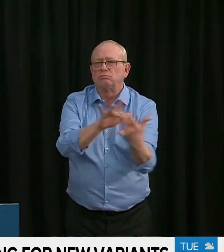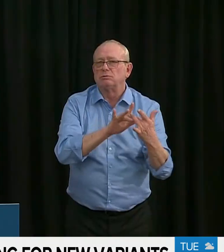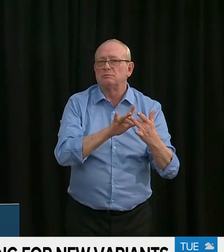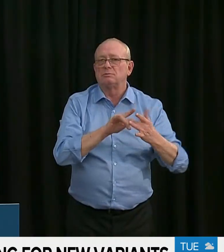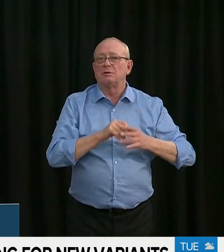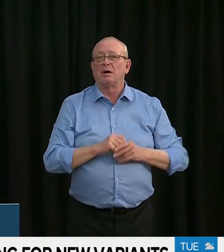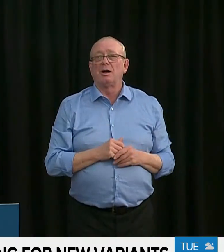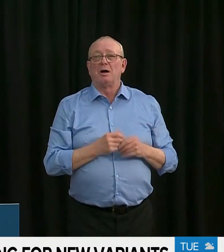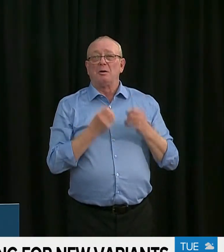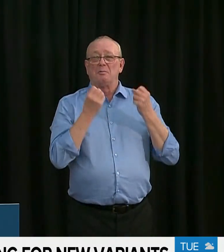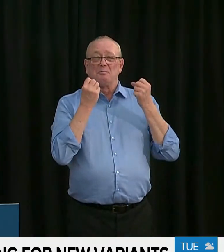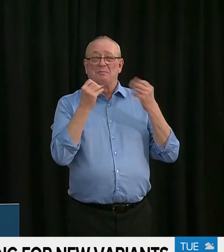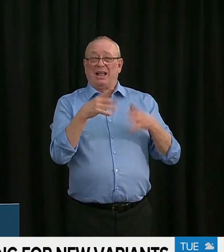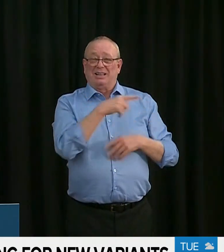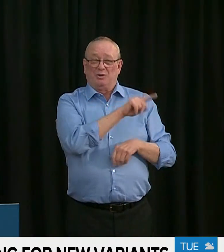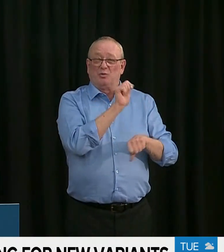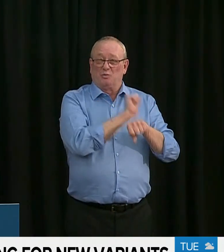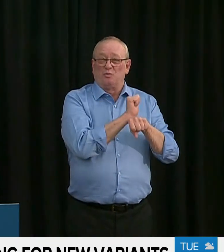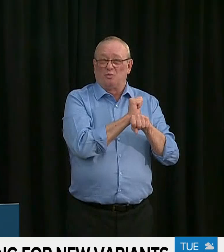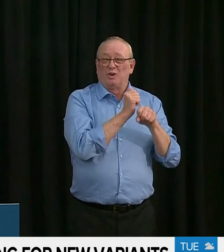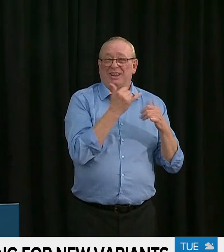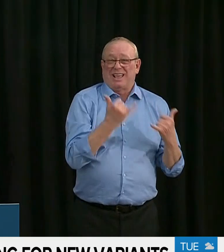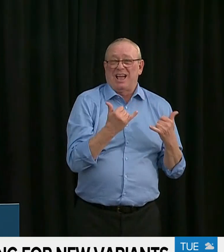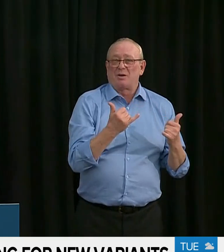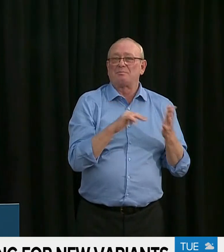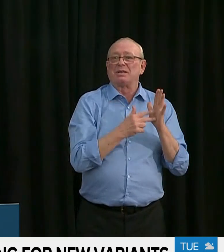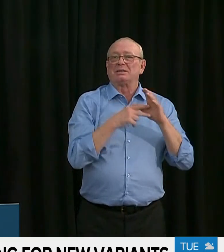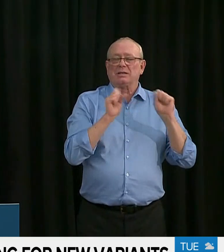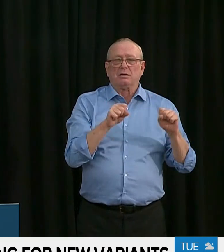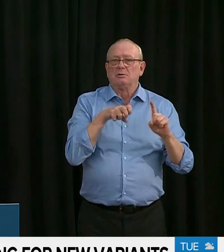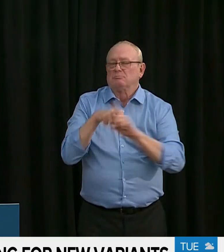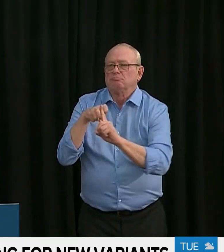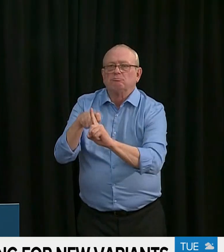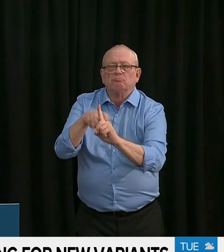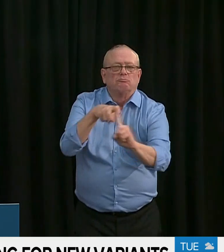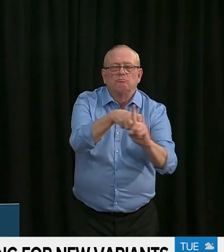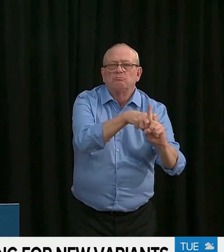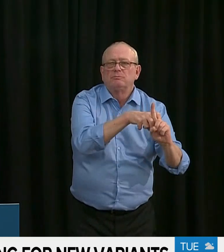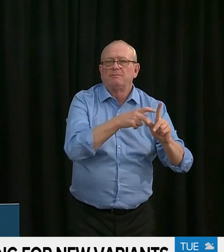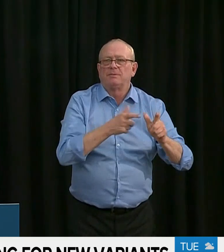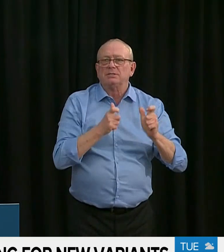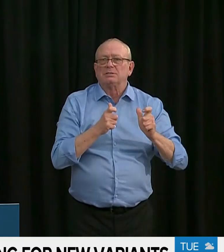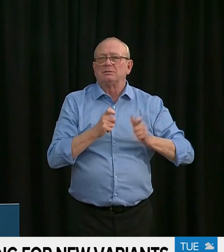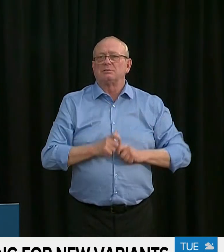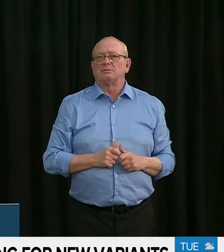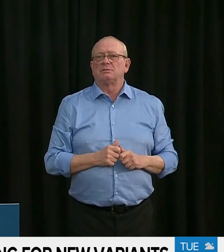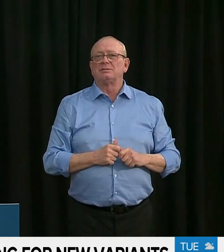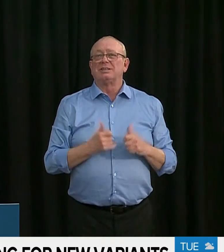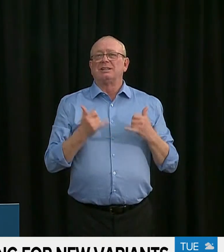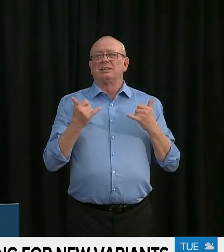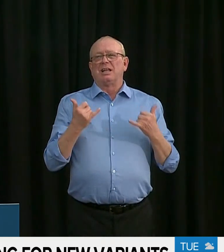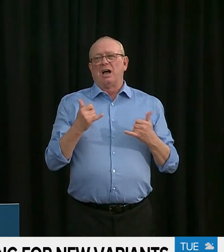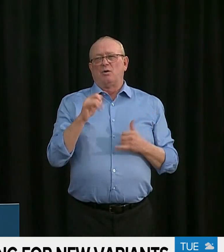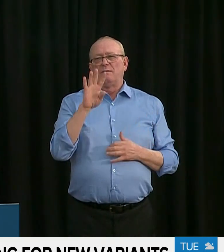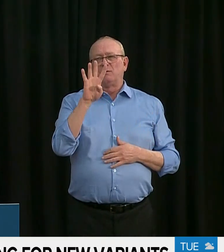about 47% of our active cases have an unknown source. This is down from about